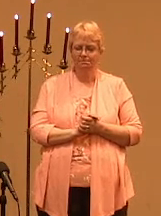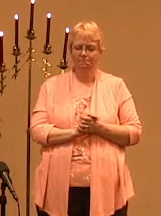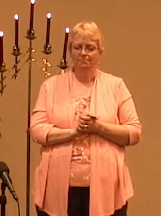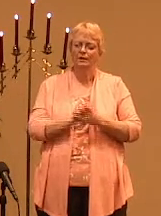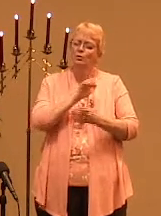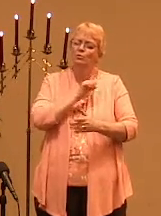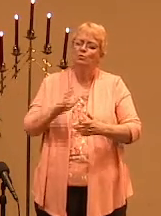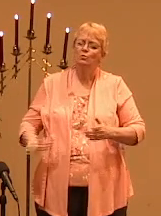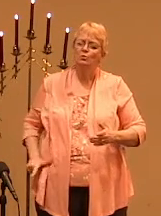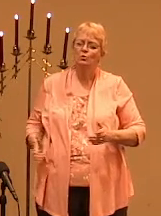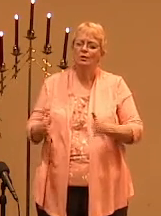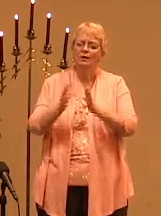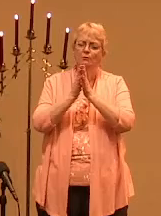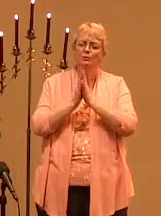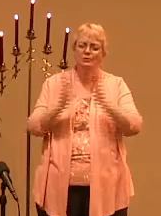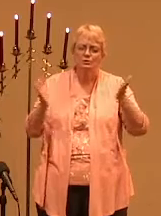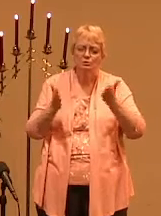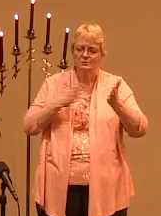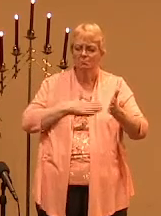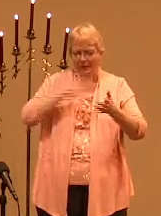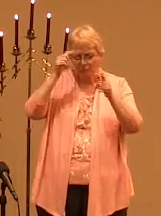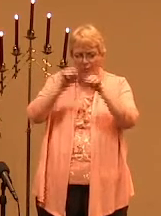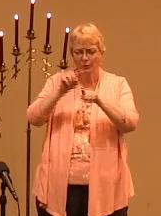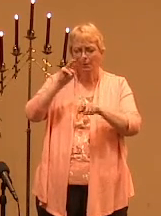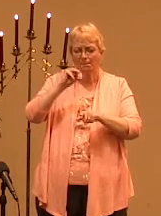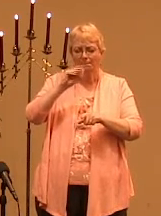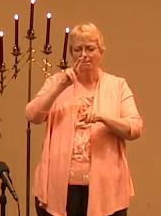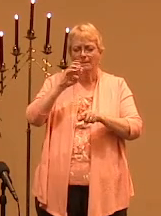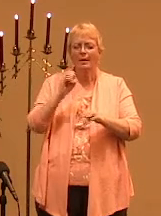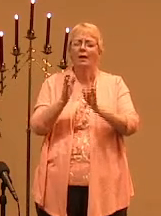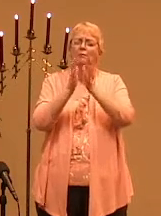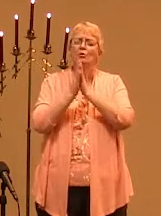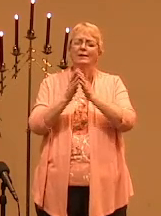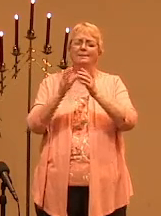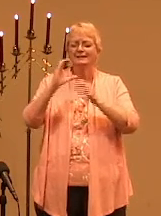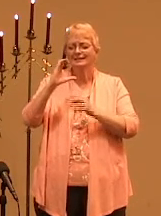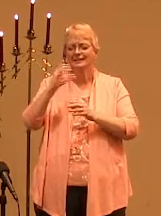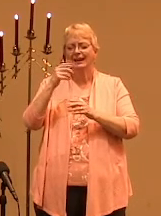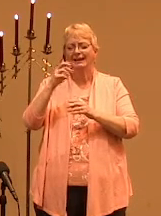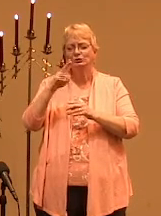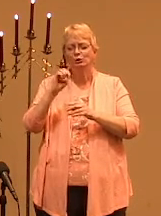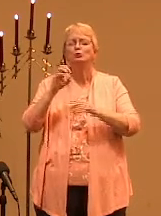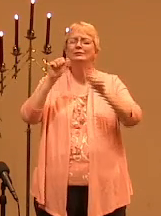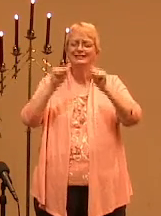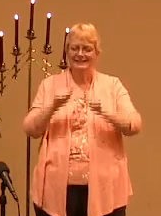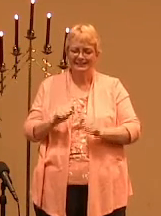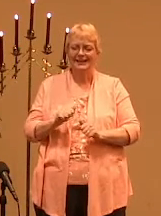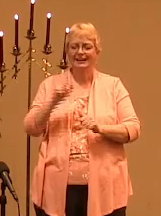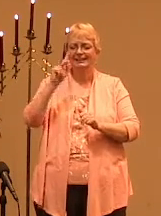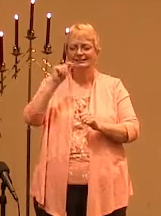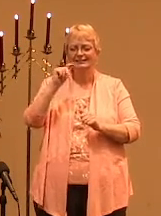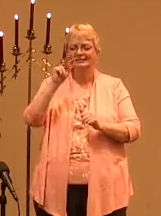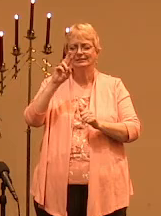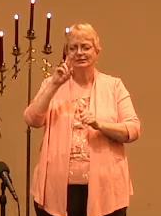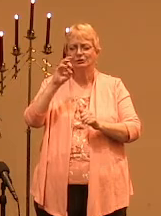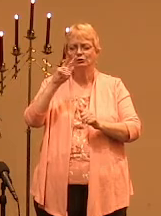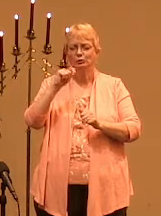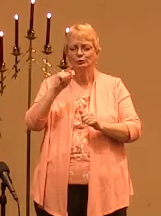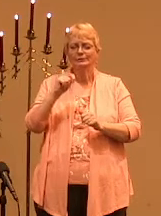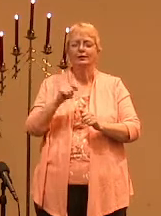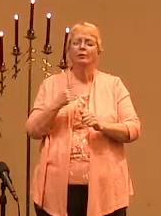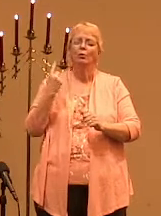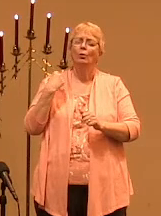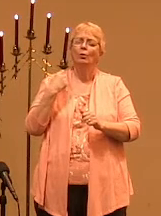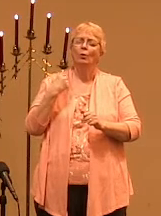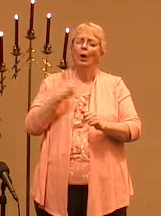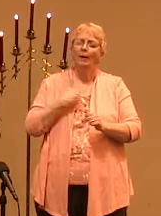And Lord God, I pray that you would encourage him. I pray that the cancer would be treatable. Lord, we pray that the Holy Spirit